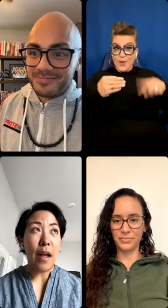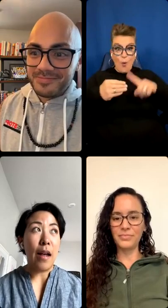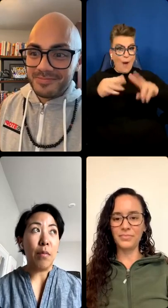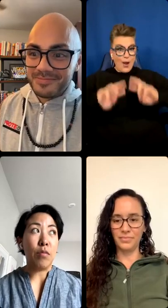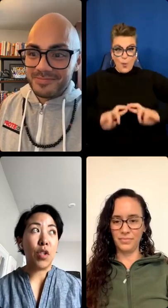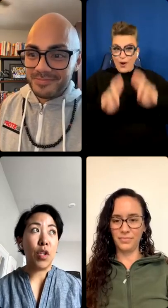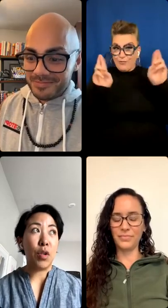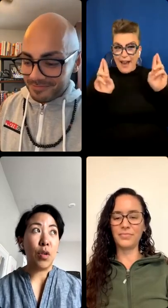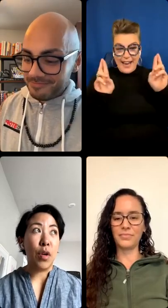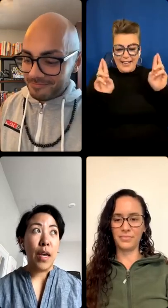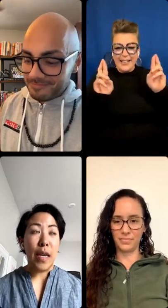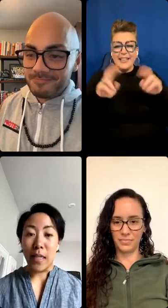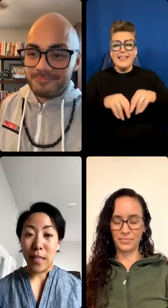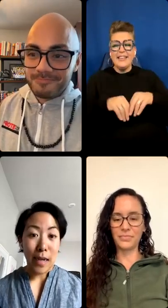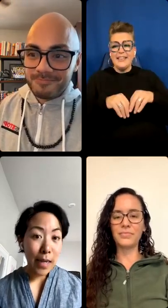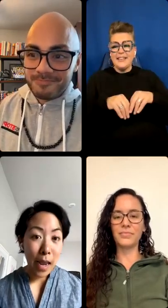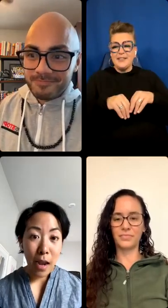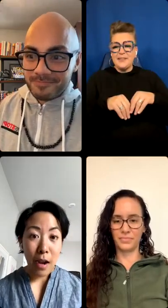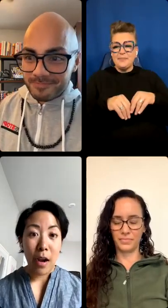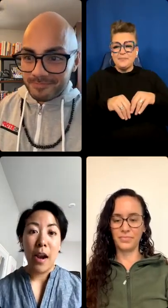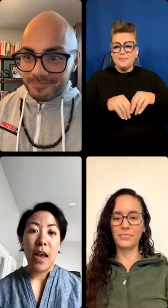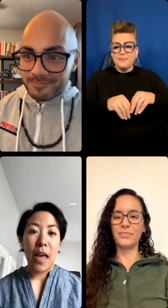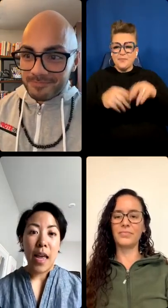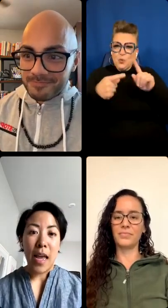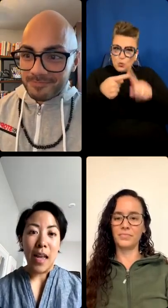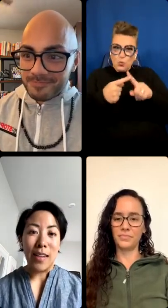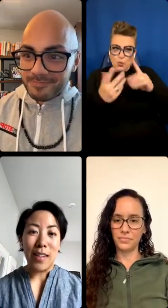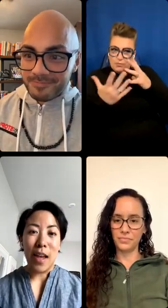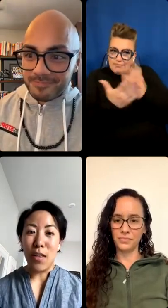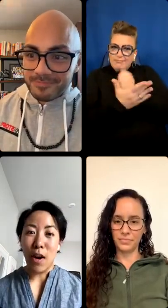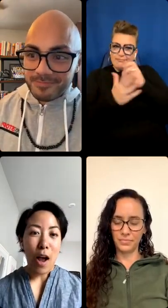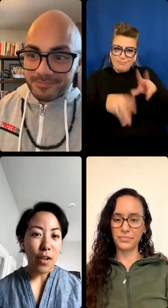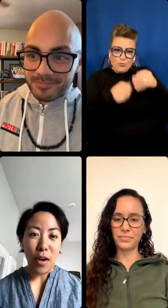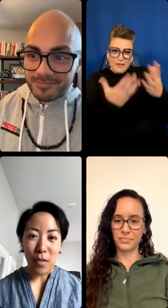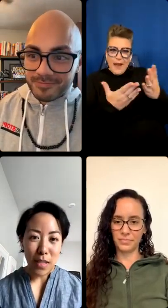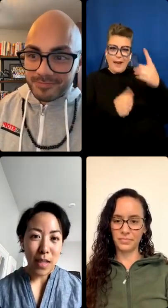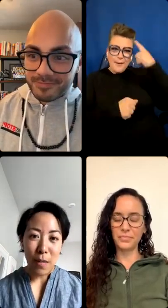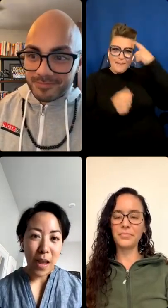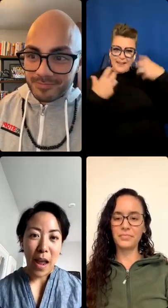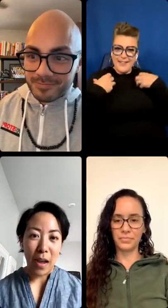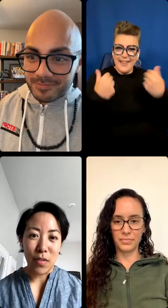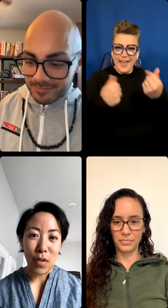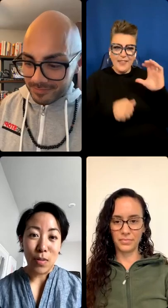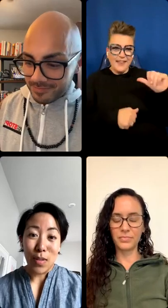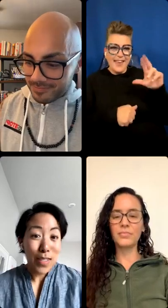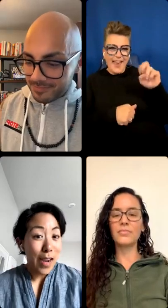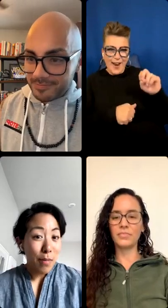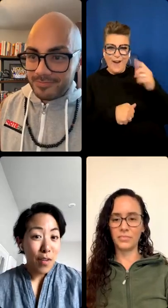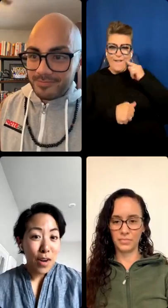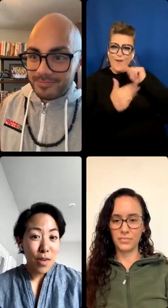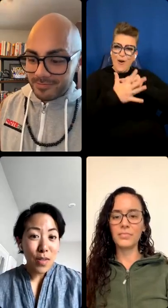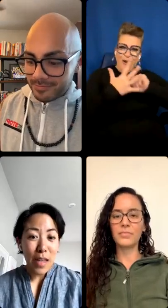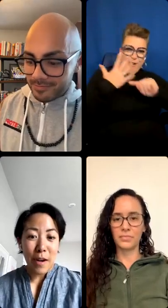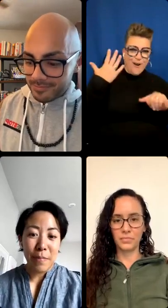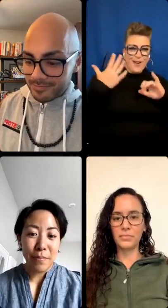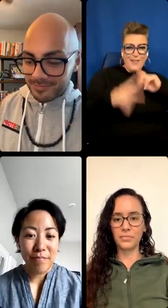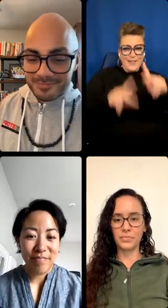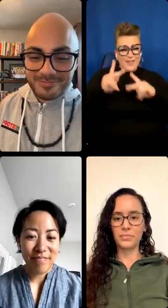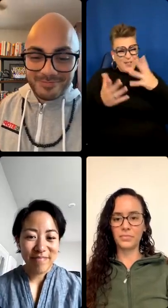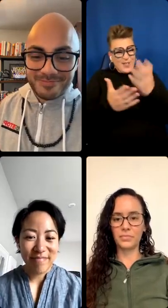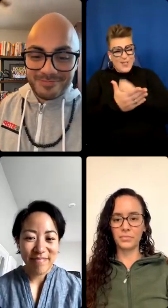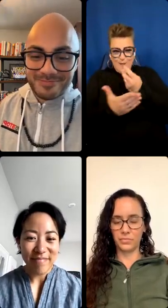ready to extend care and other ongoings that we have. So sign up for our